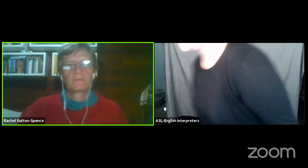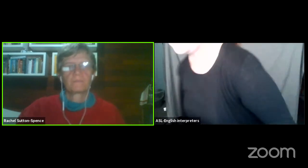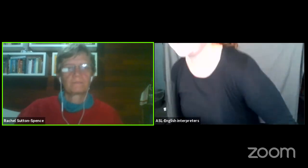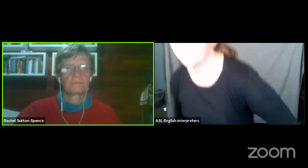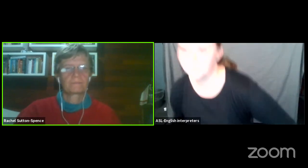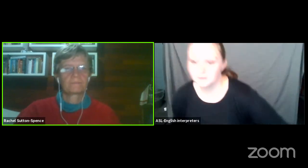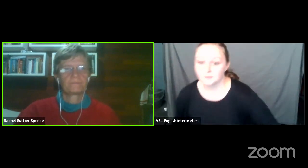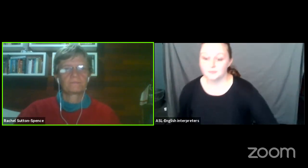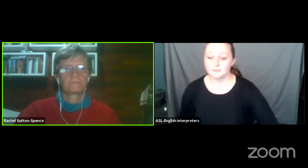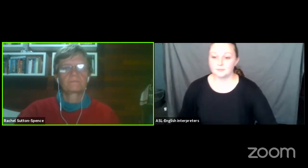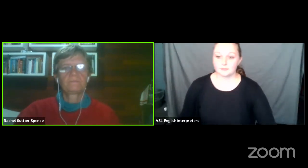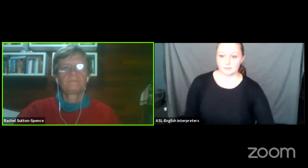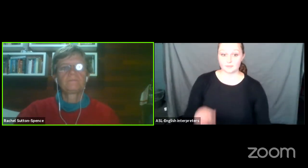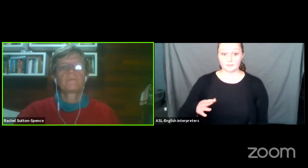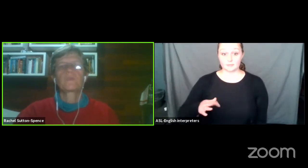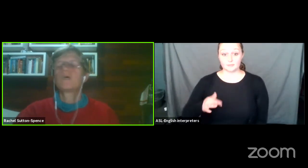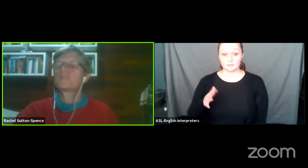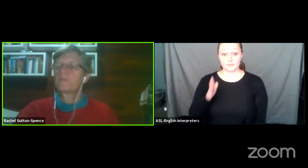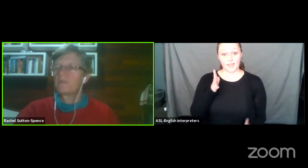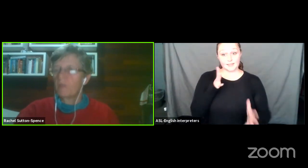being